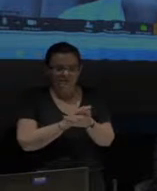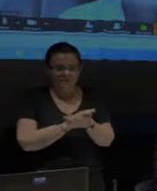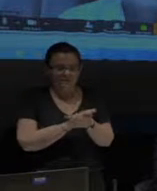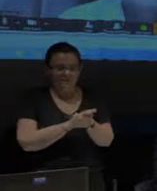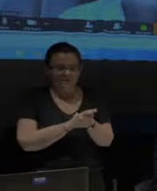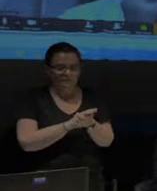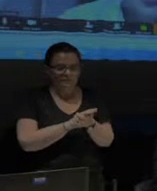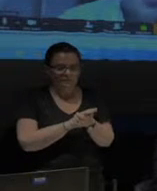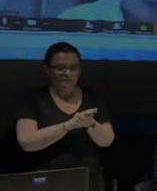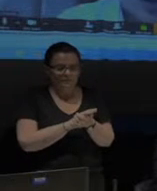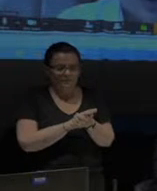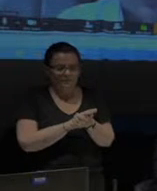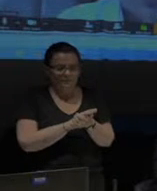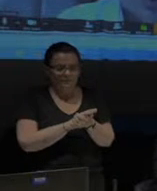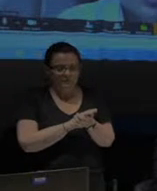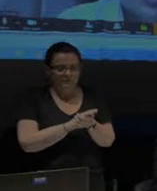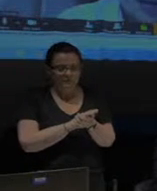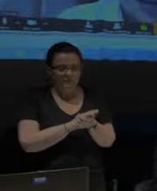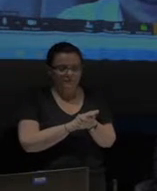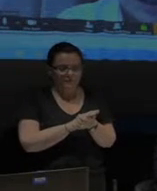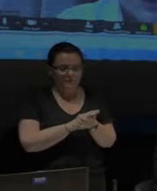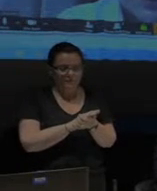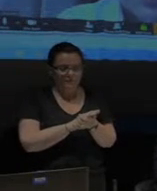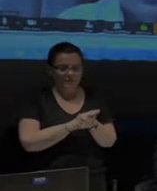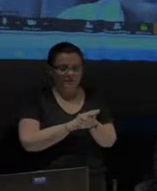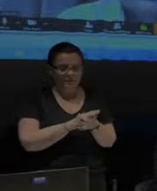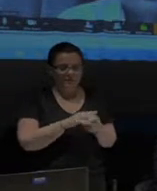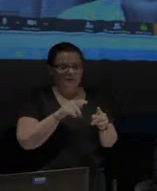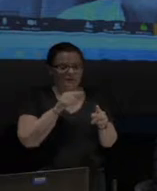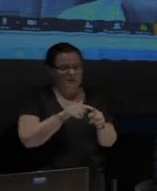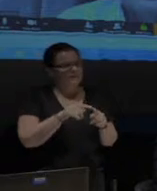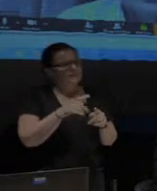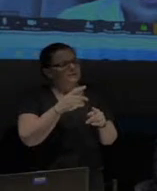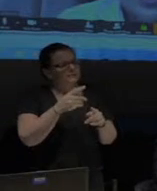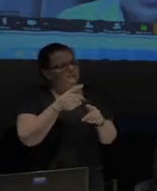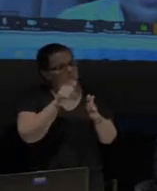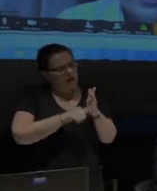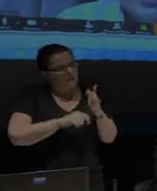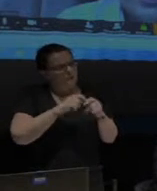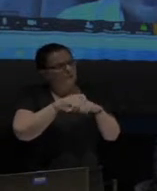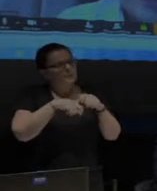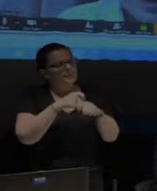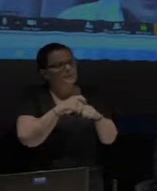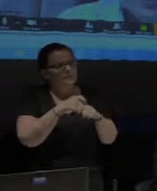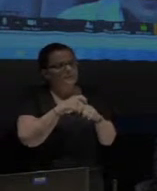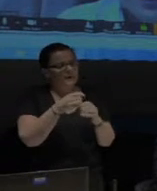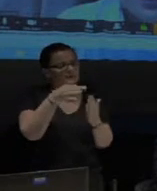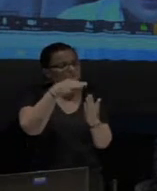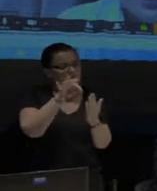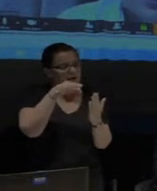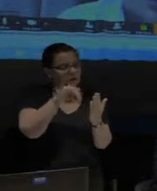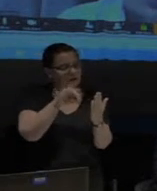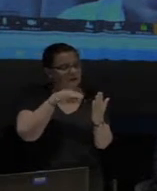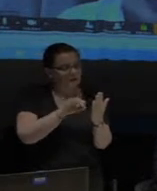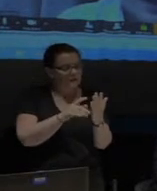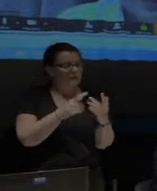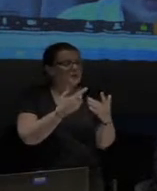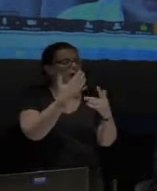what should I call it, a tick box exercise. And they genuinely embarked